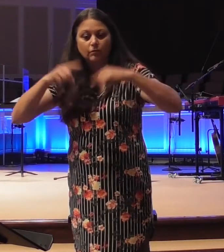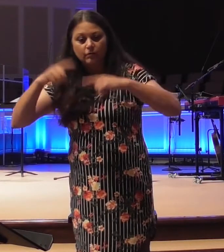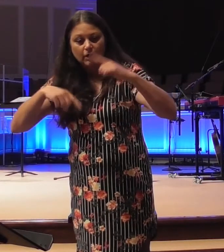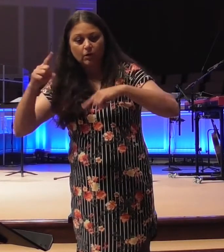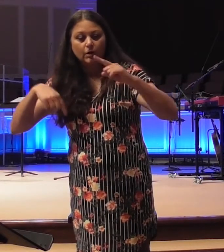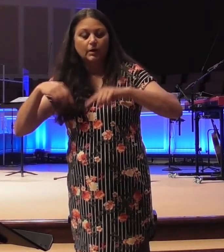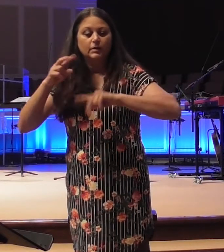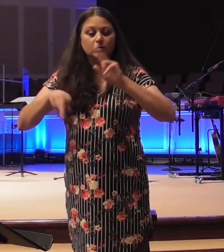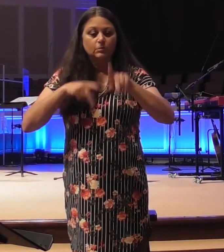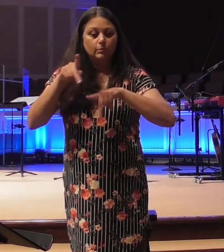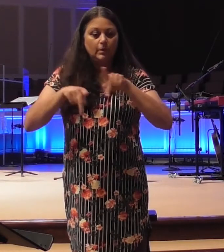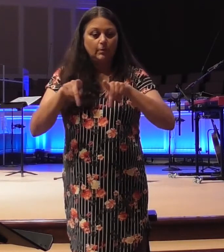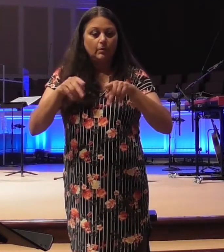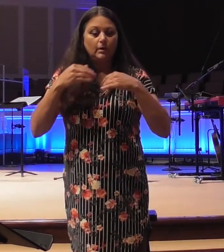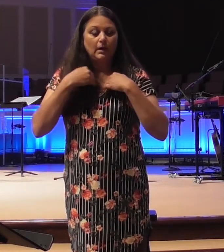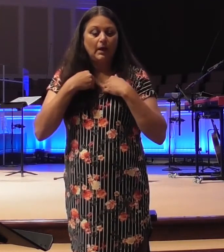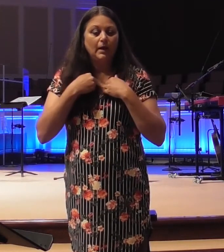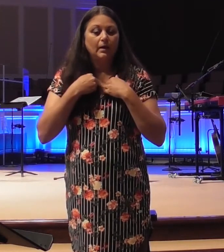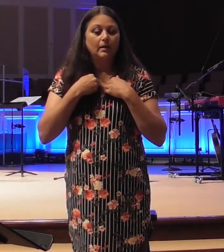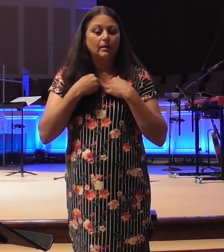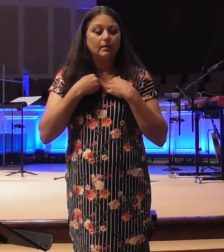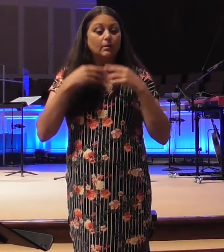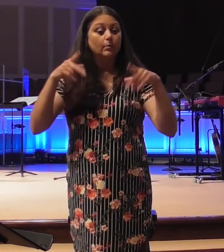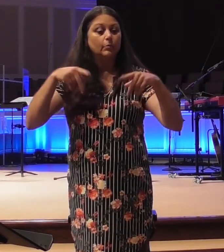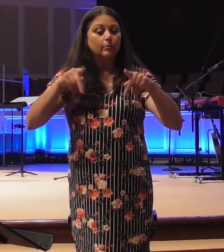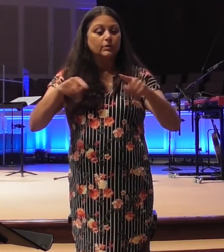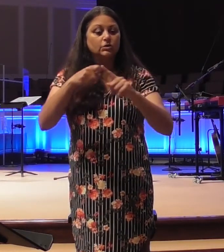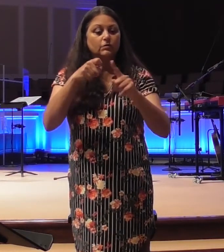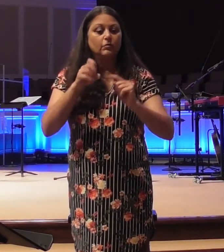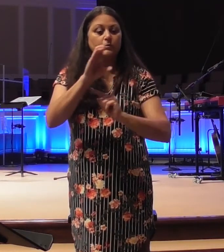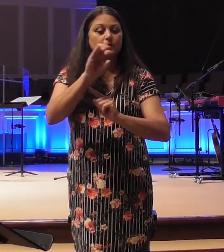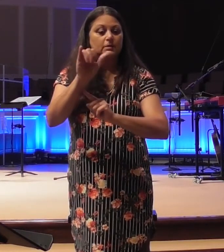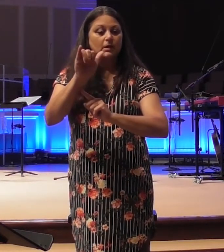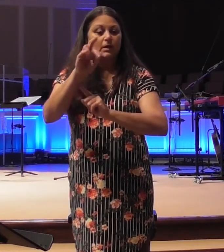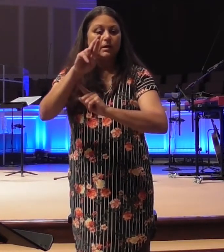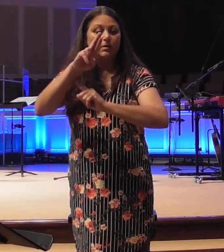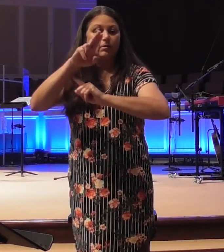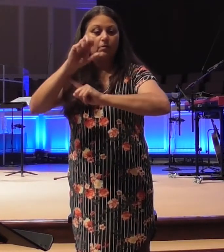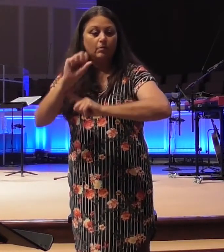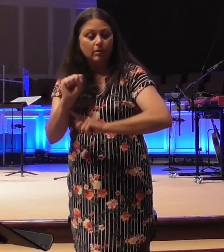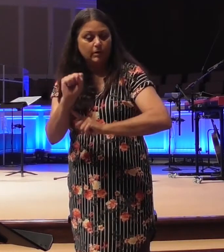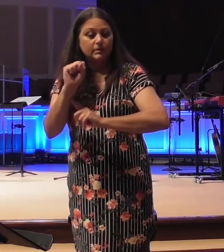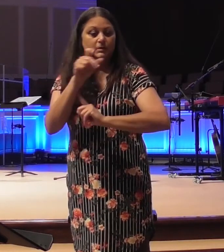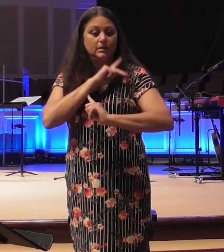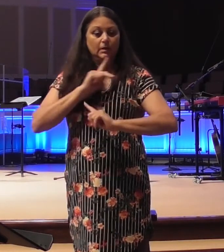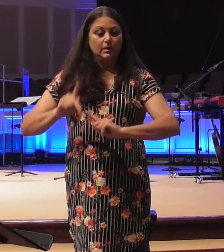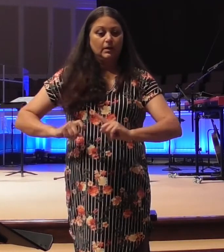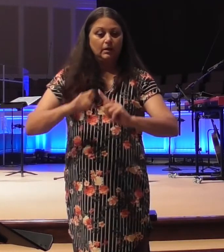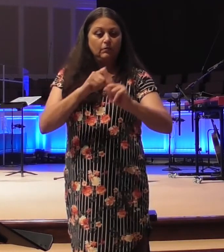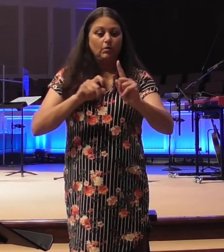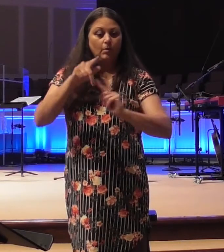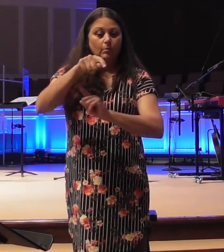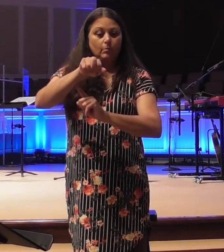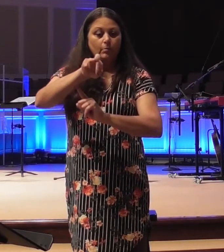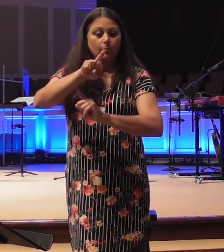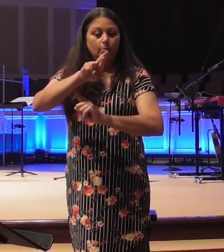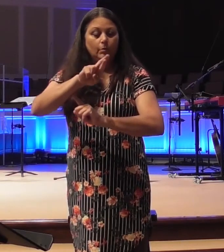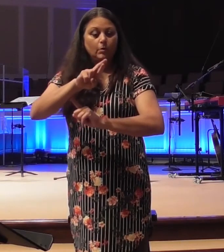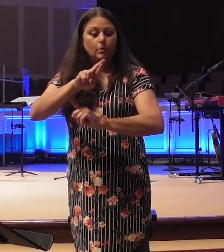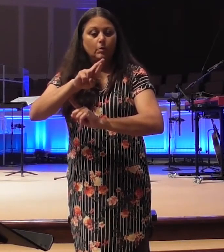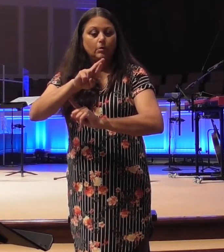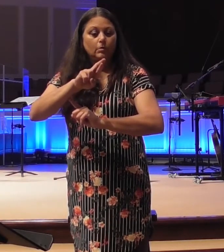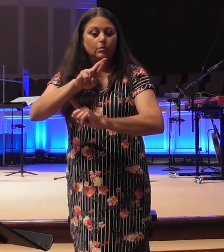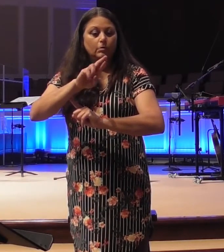had from Cyrus, king of Persia. Now in the second year of their coming to the house of God at Jerusalem, in the second month, Zerubbabel, the son of Shealtiel, and